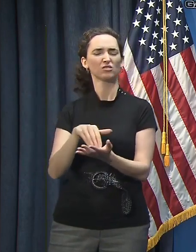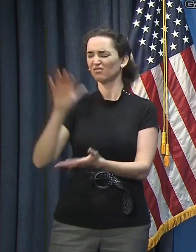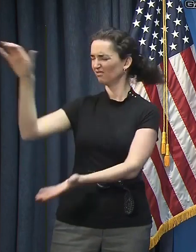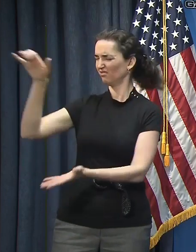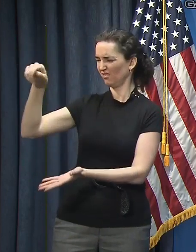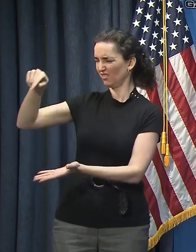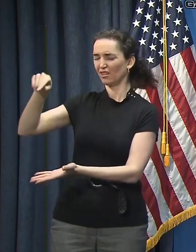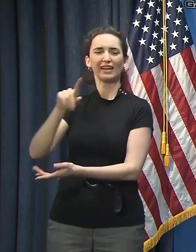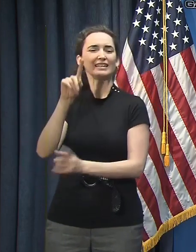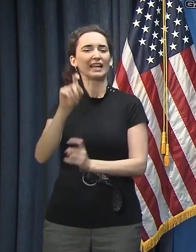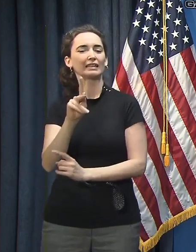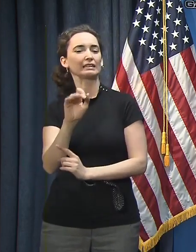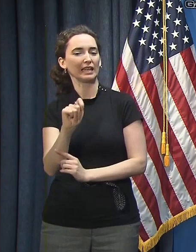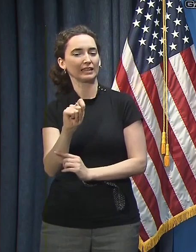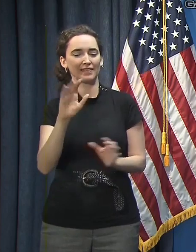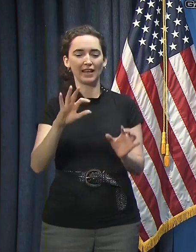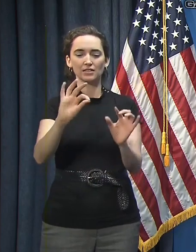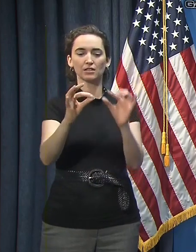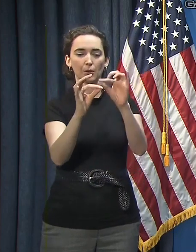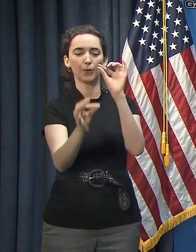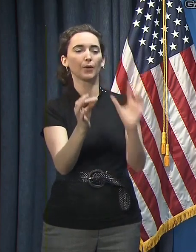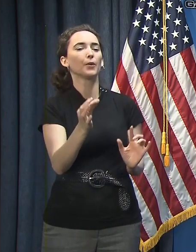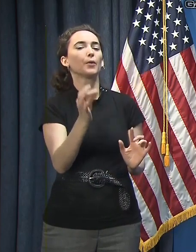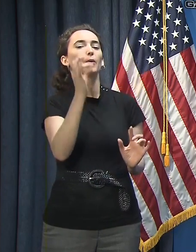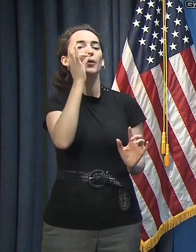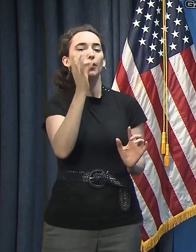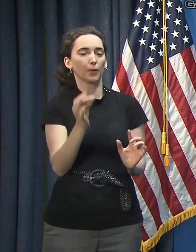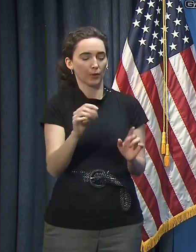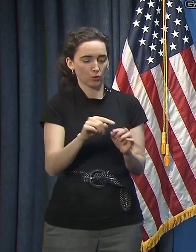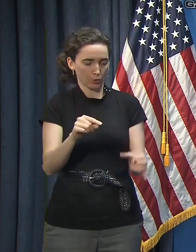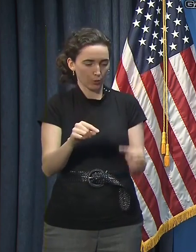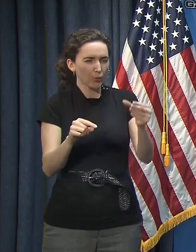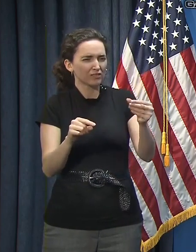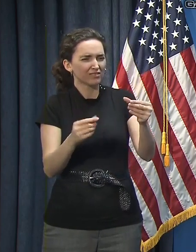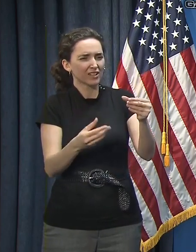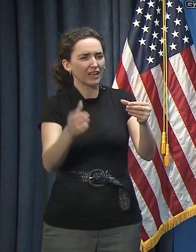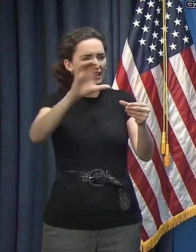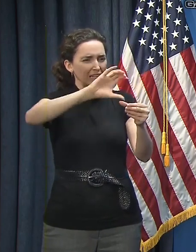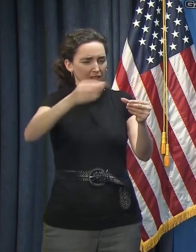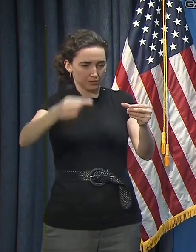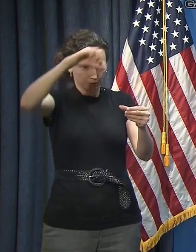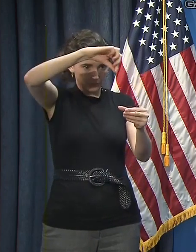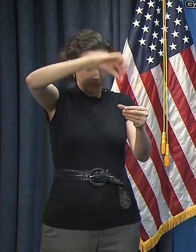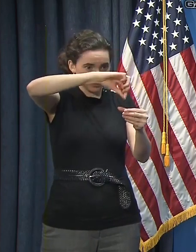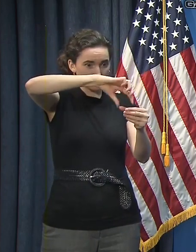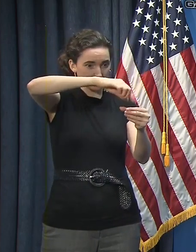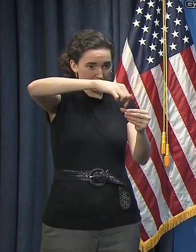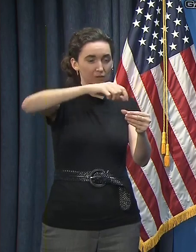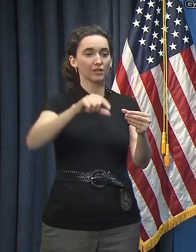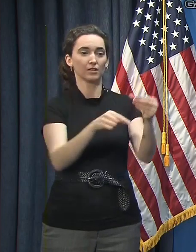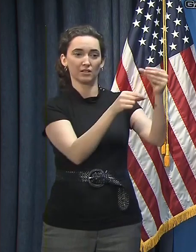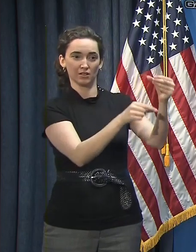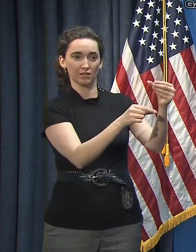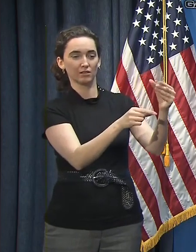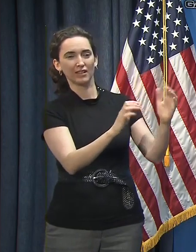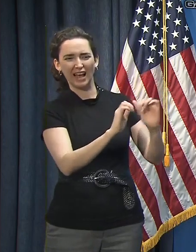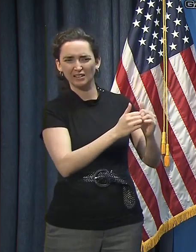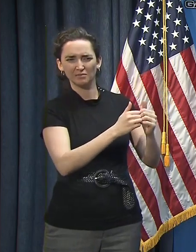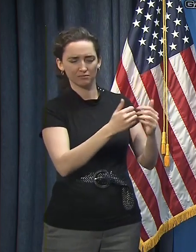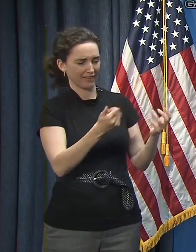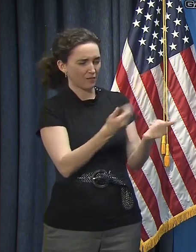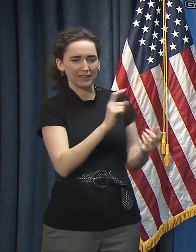So these are swabs. This is the viral transport medium, test tubes and reagent. Which,